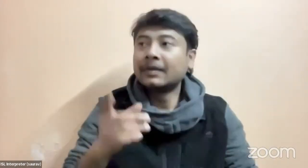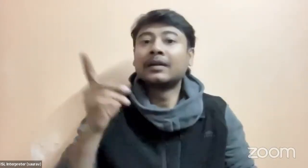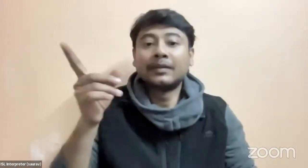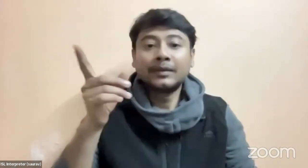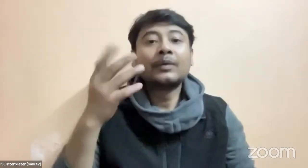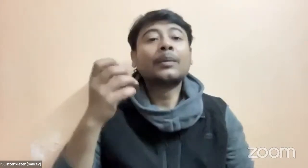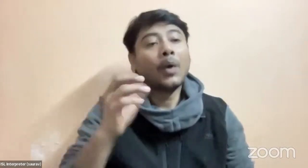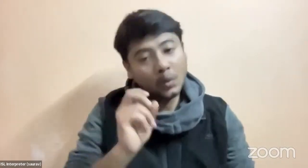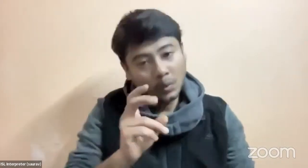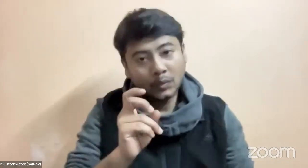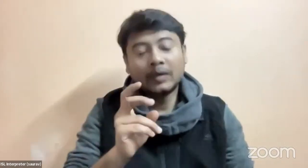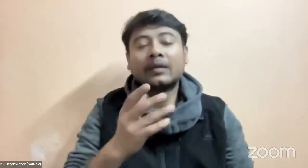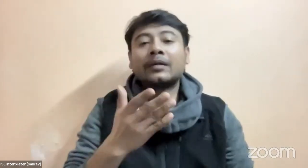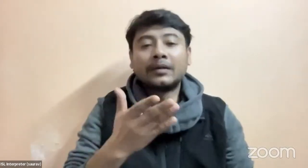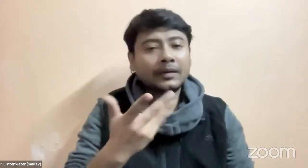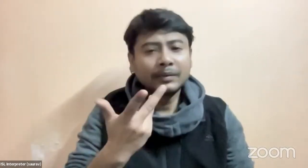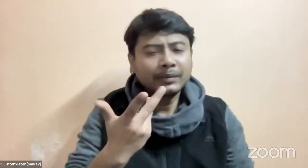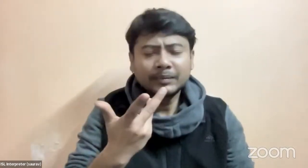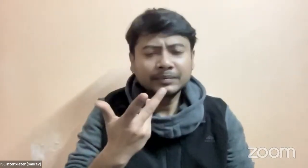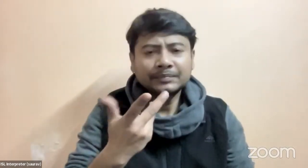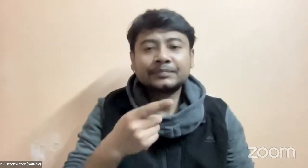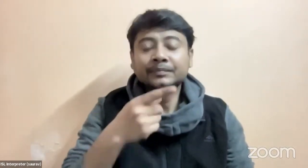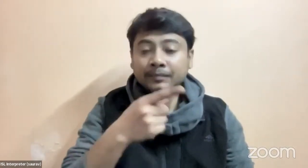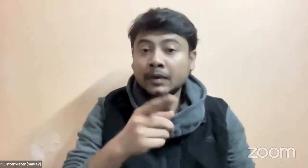Okay, Lord Chaitanya Mahaprabhu,